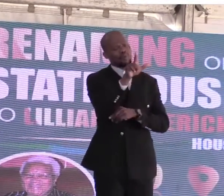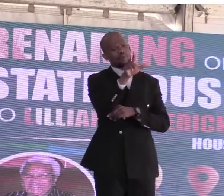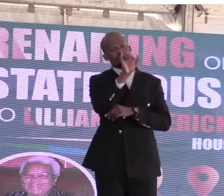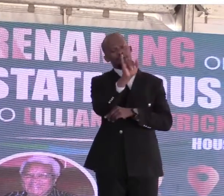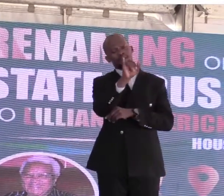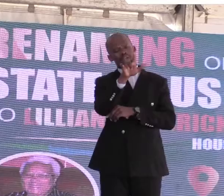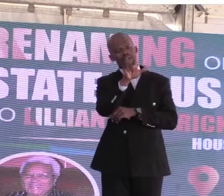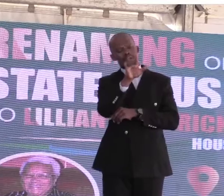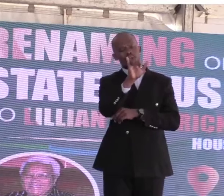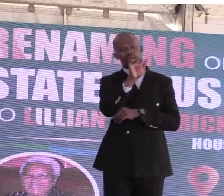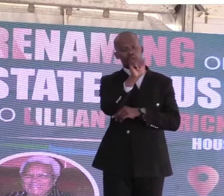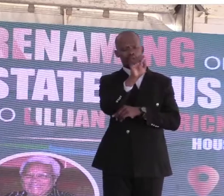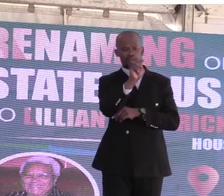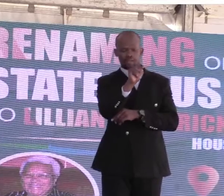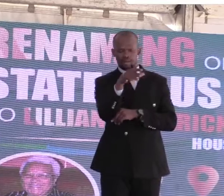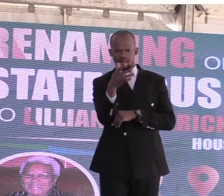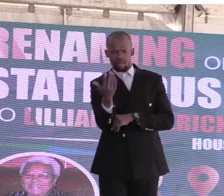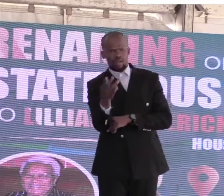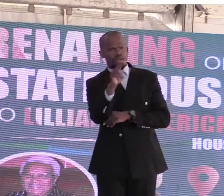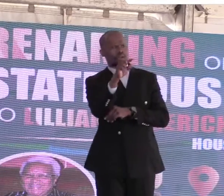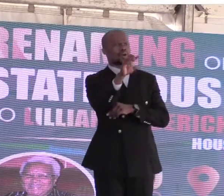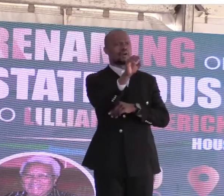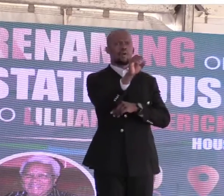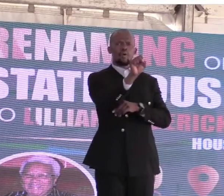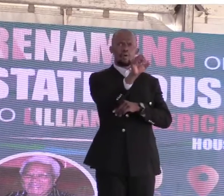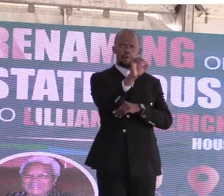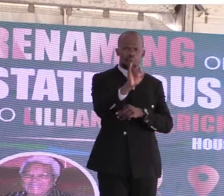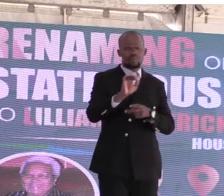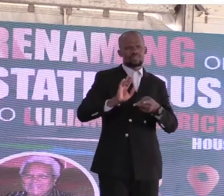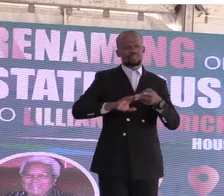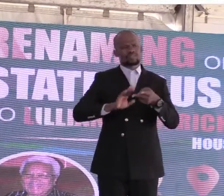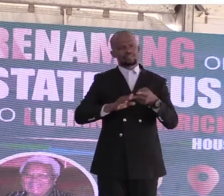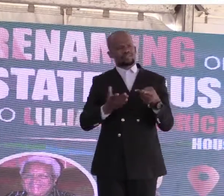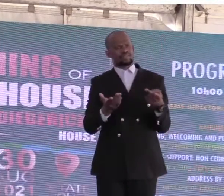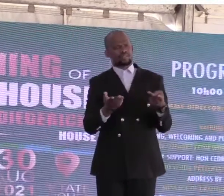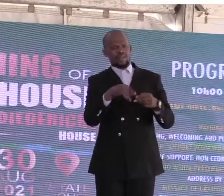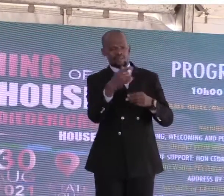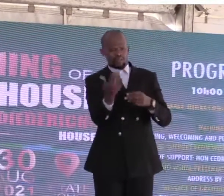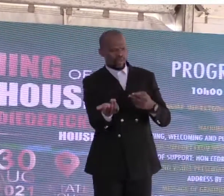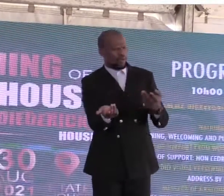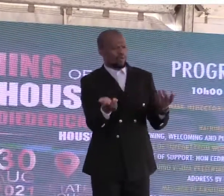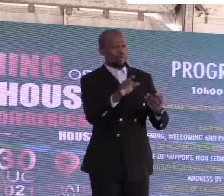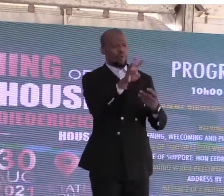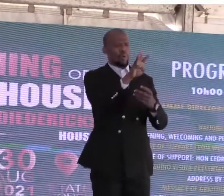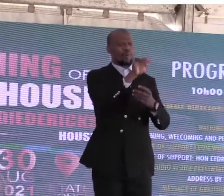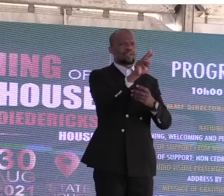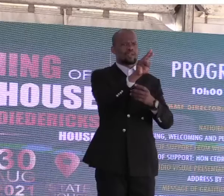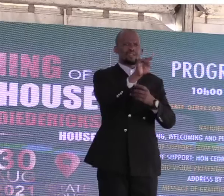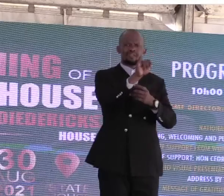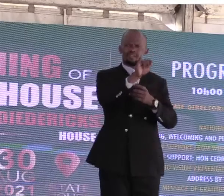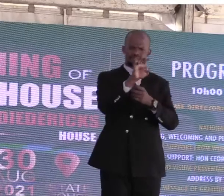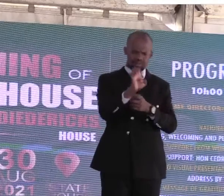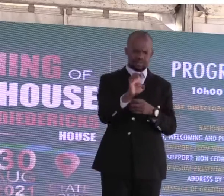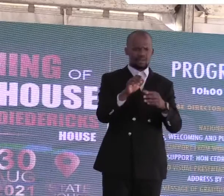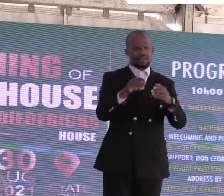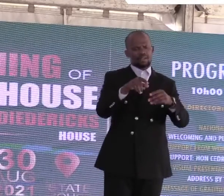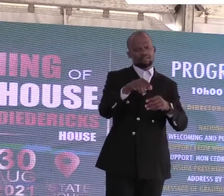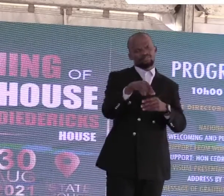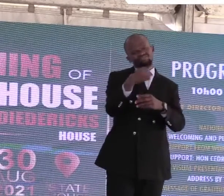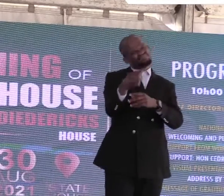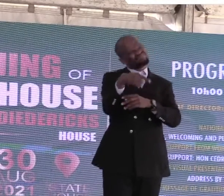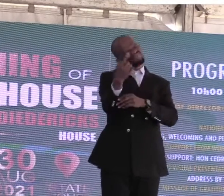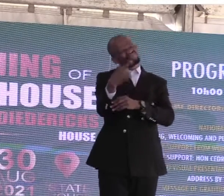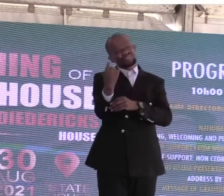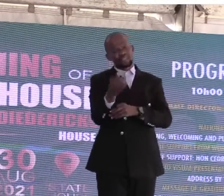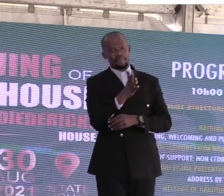uLillian, ngomama uDiedericks, ngomama uWinnie Madikizela-Mandela nabanye. And